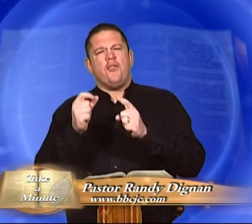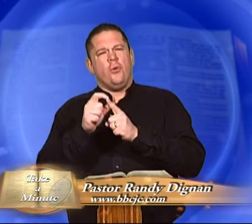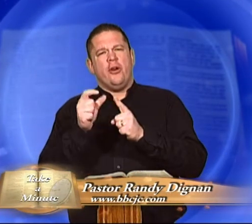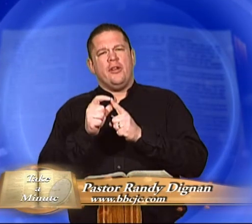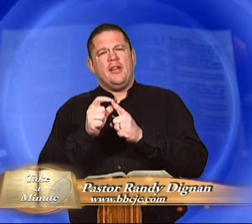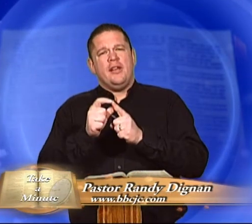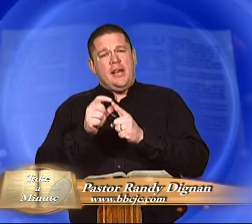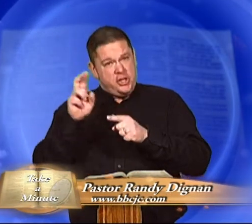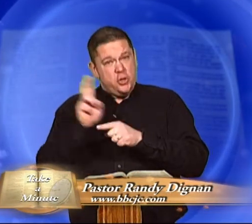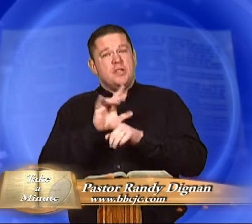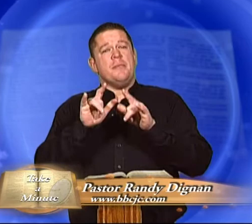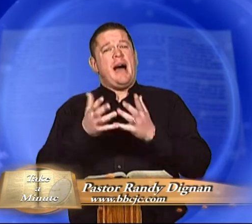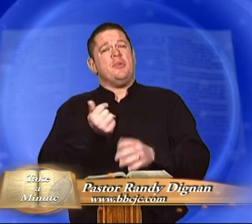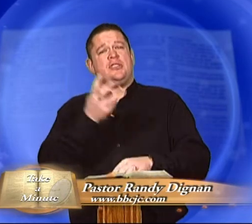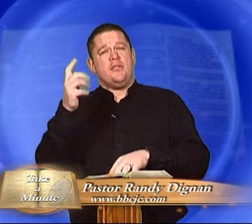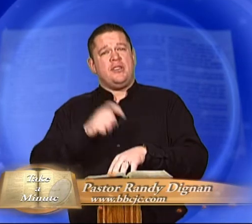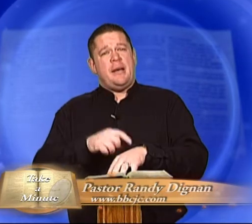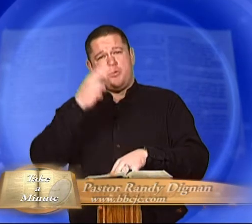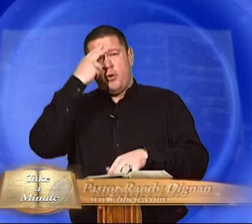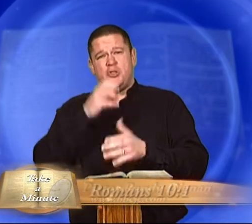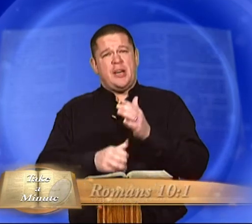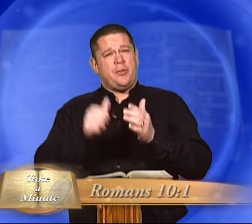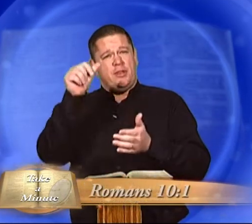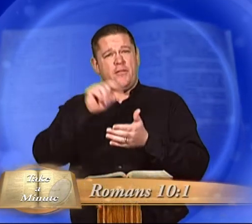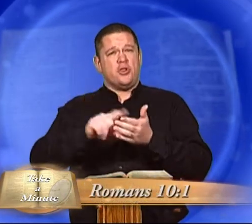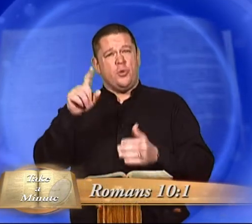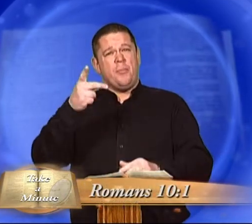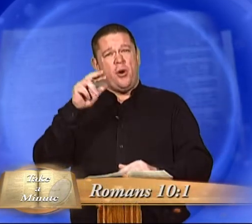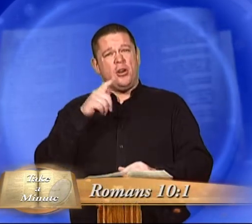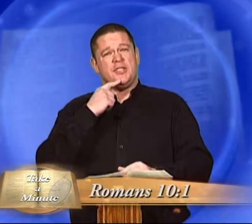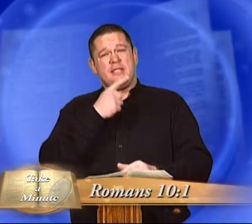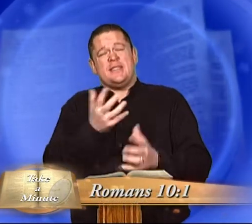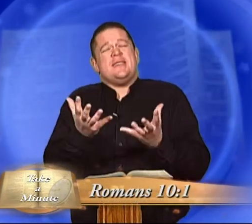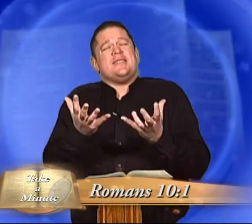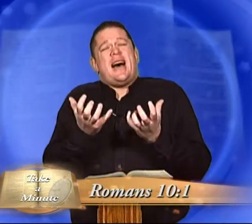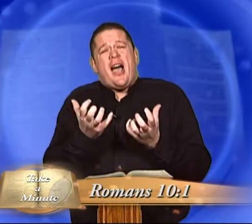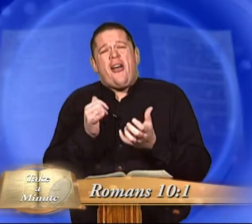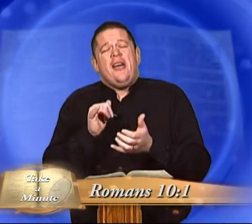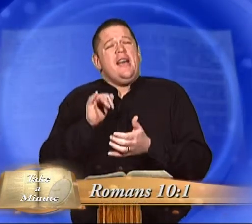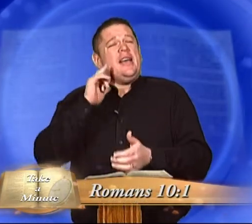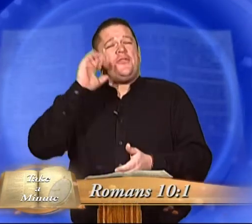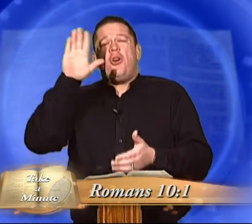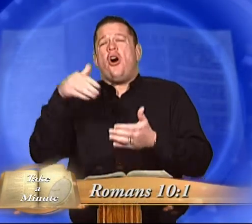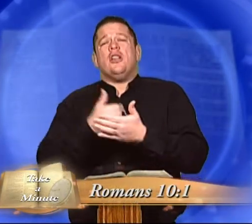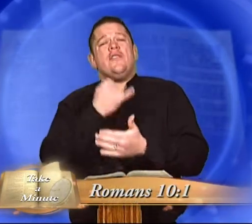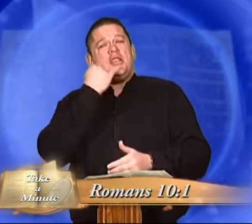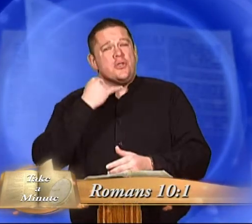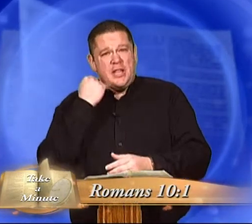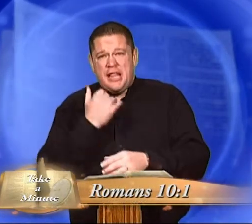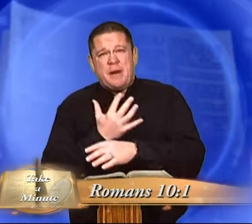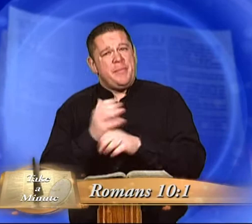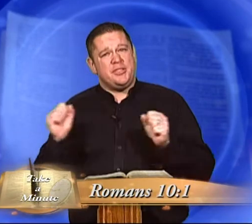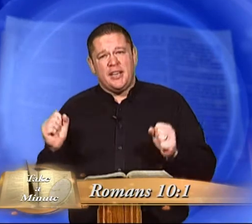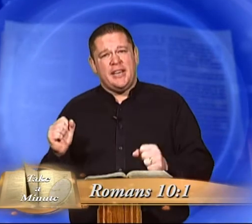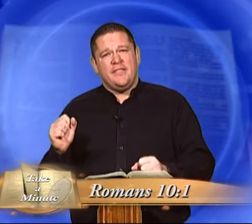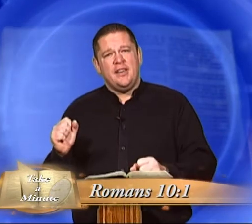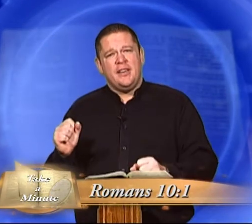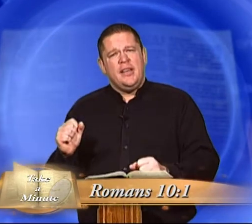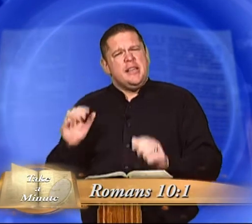word. It's used in the Bible several times. In Romans chapter 10, verse 1, Paul says his desire is for all of Israel that they might be saved. It's